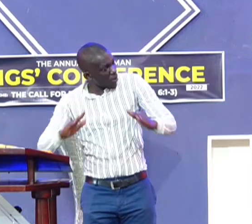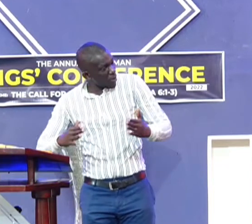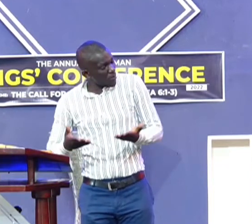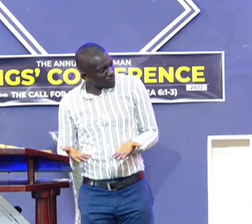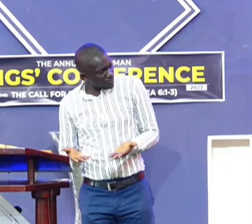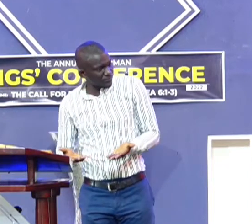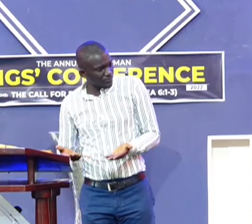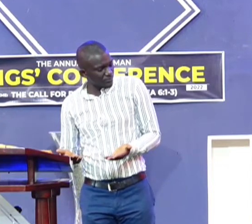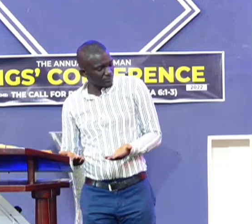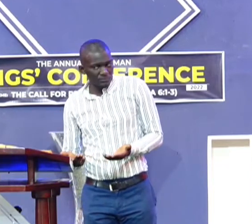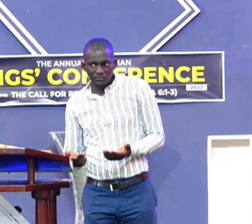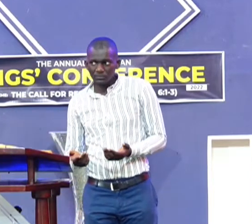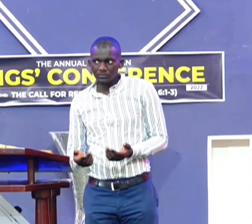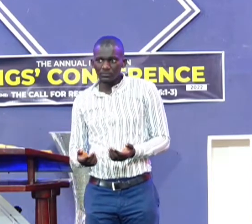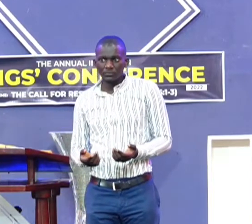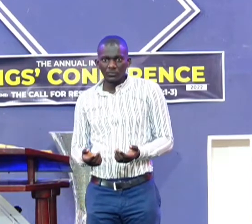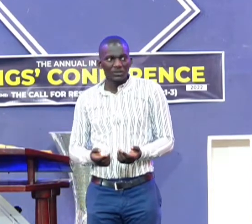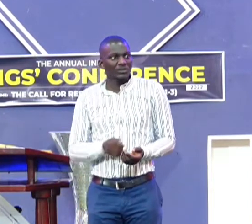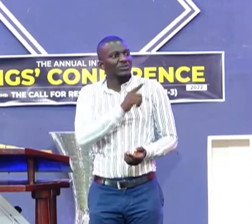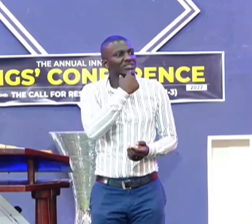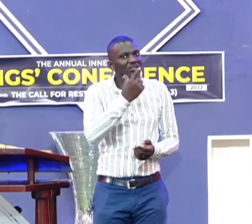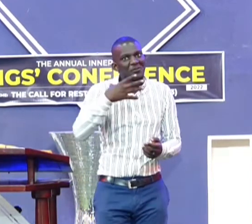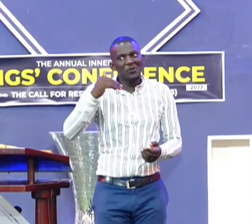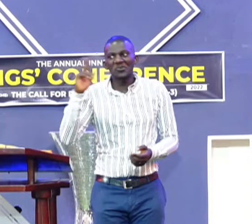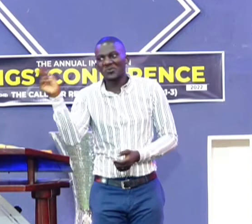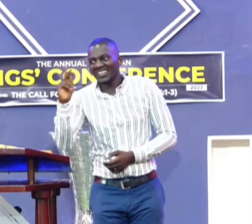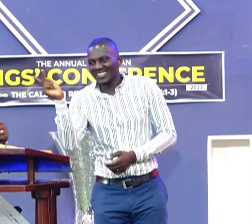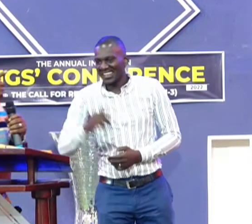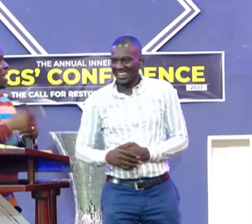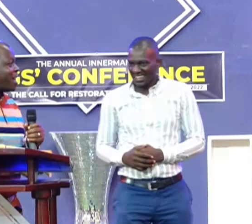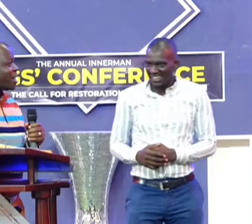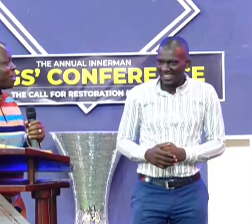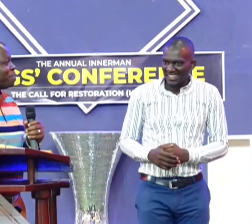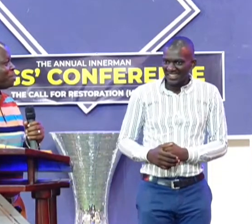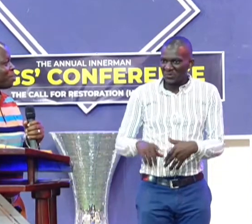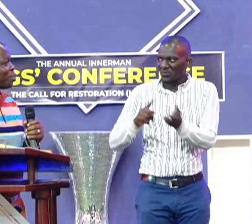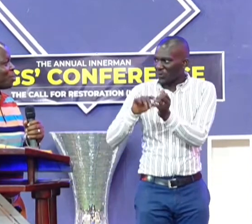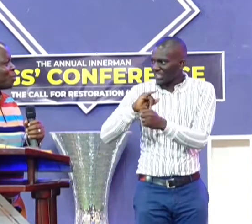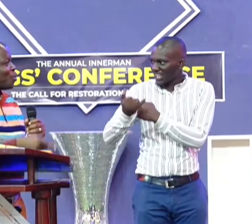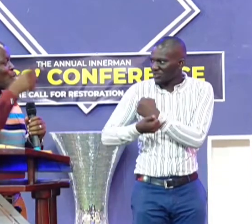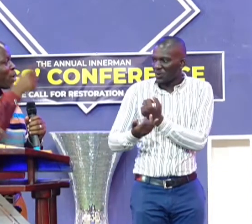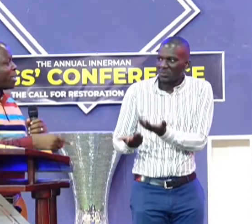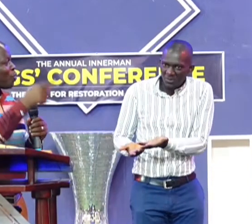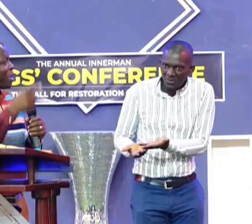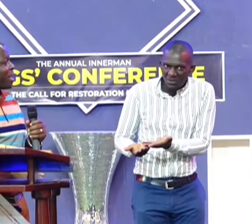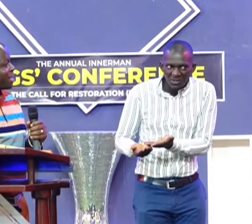your citizenship. You told us you went to Kenya to get a